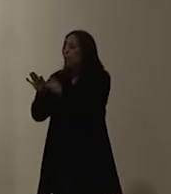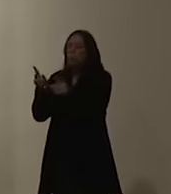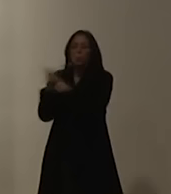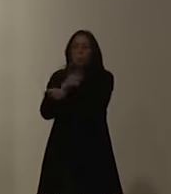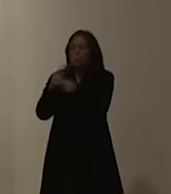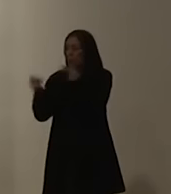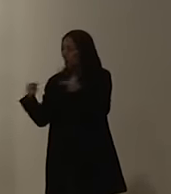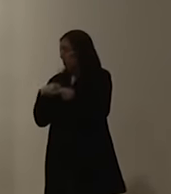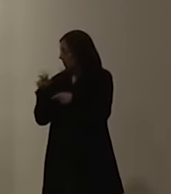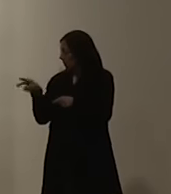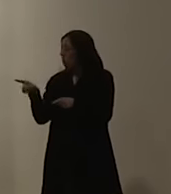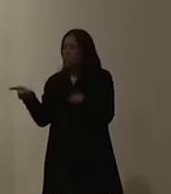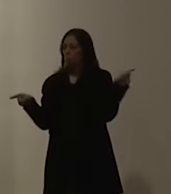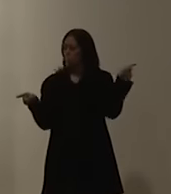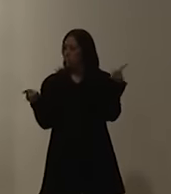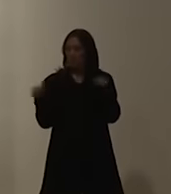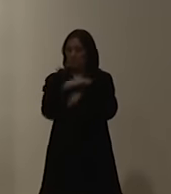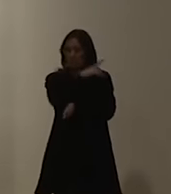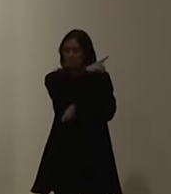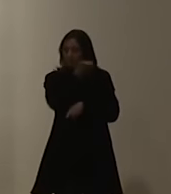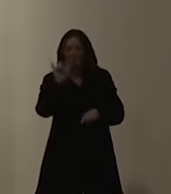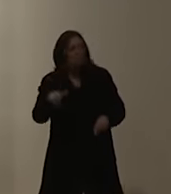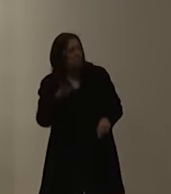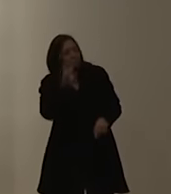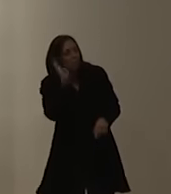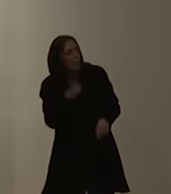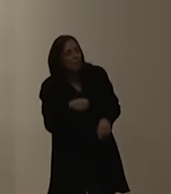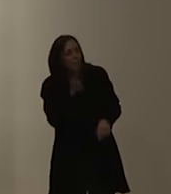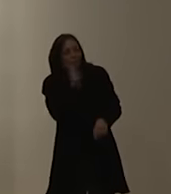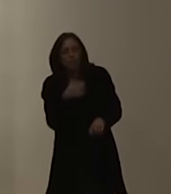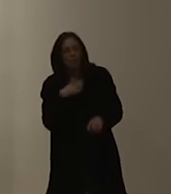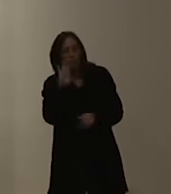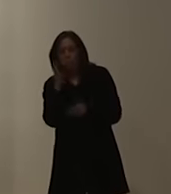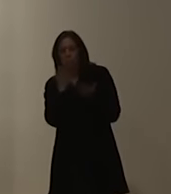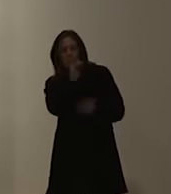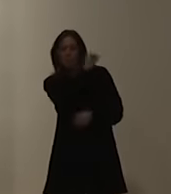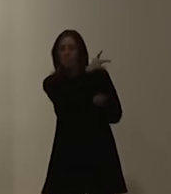And now compare the case fatality rate of another